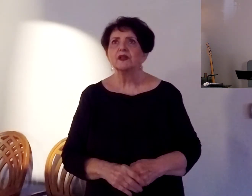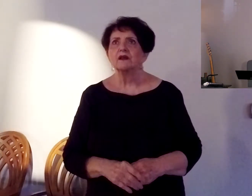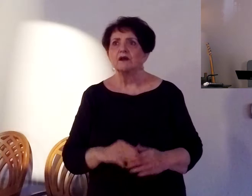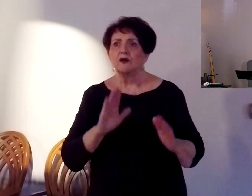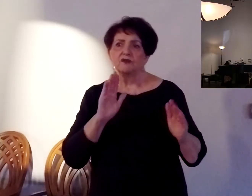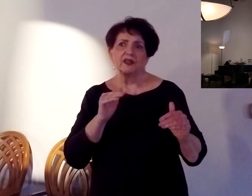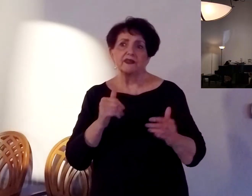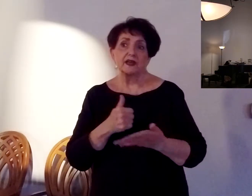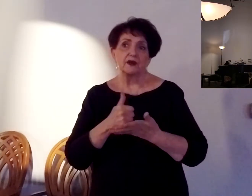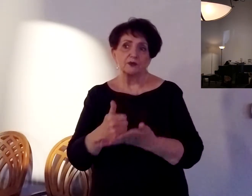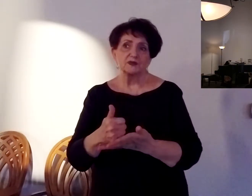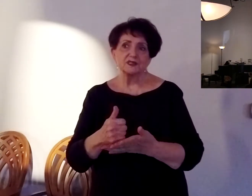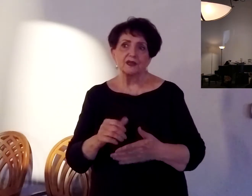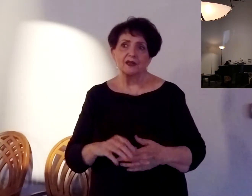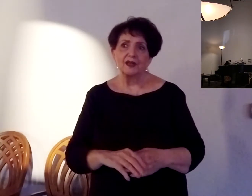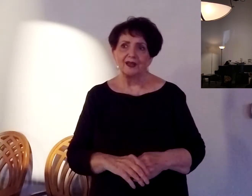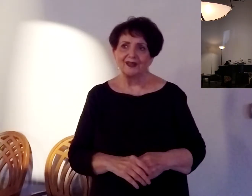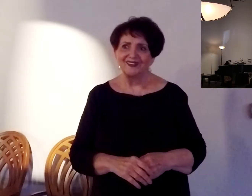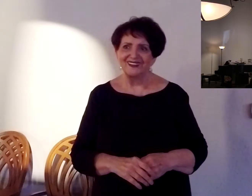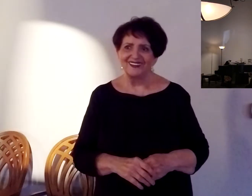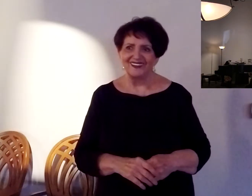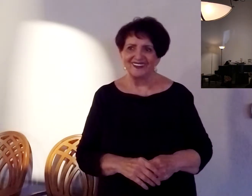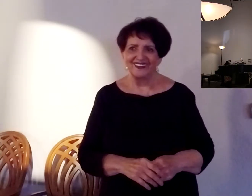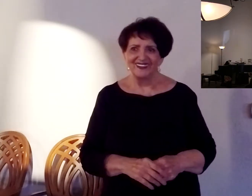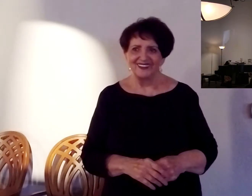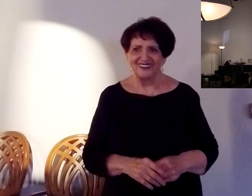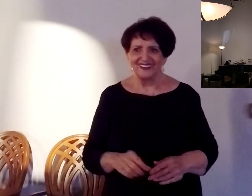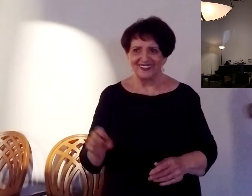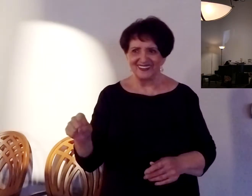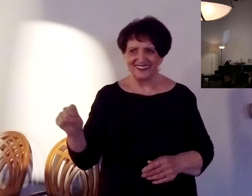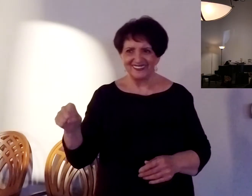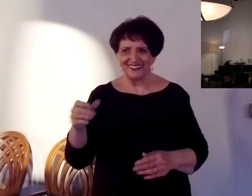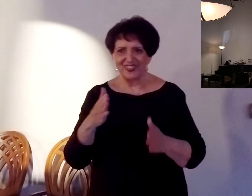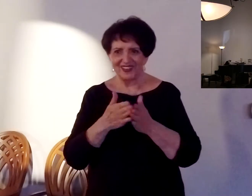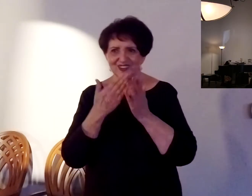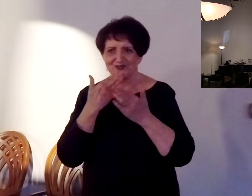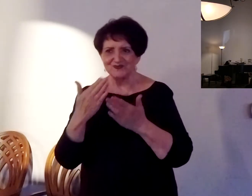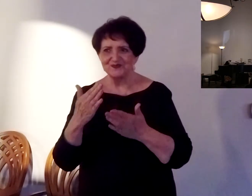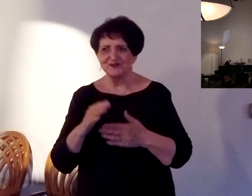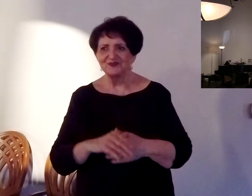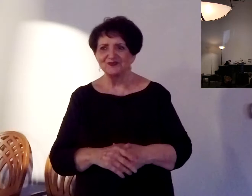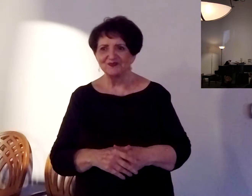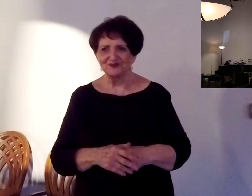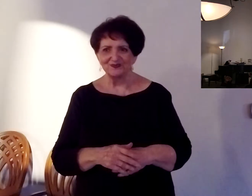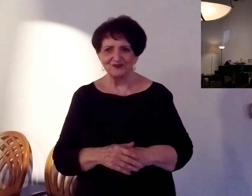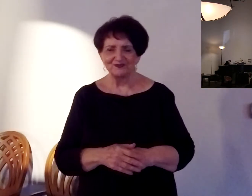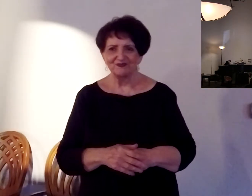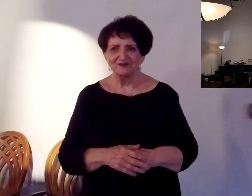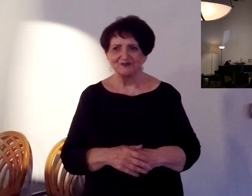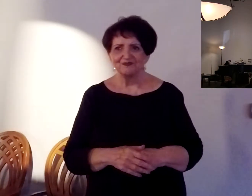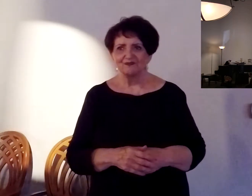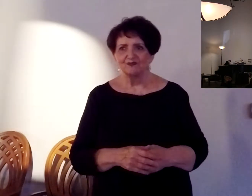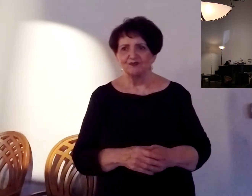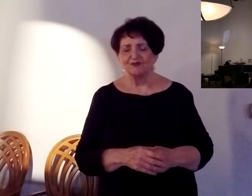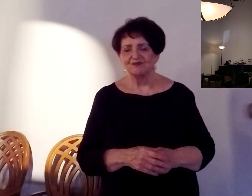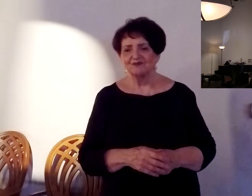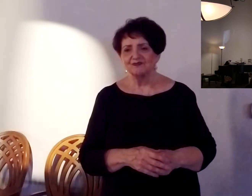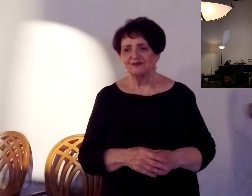helpful. Well, there was, yes. Yeah. All right, thanks, Nelson. All right, last one. Thank you.